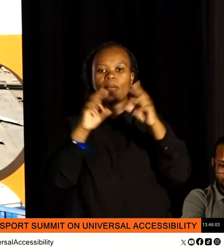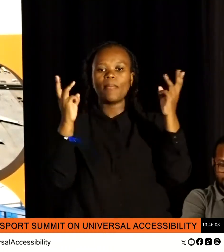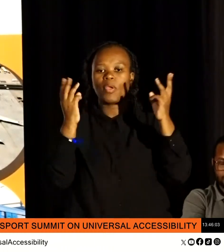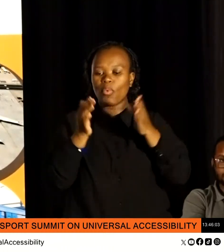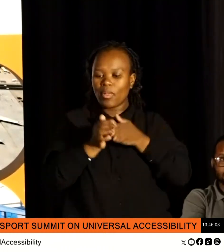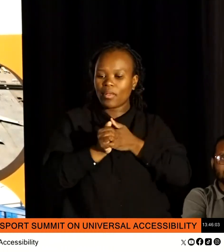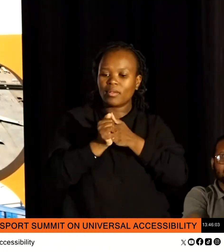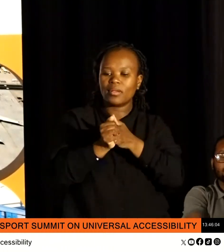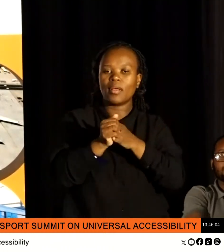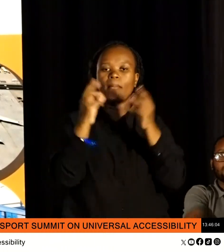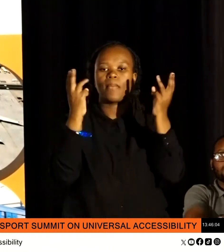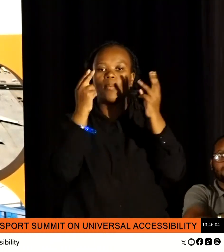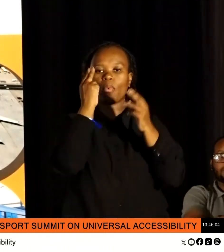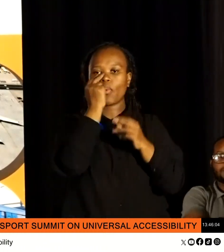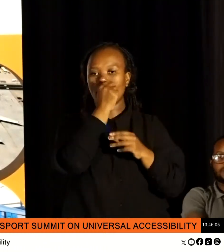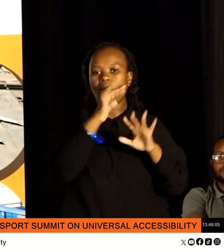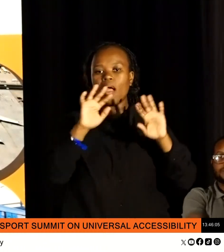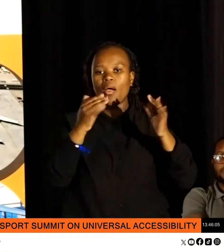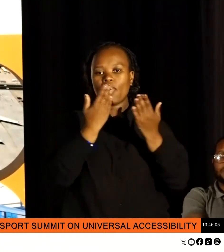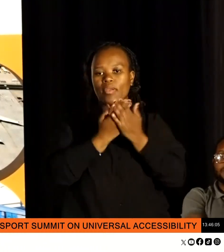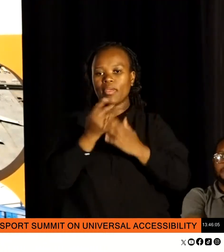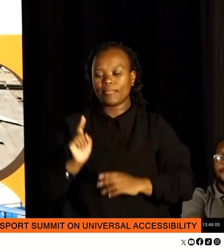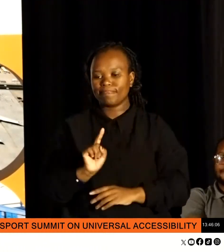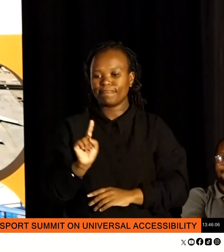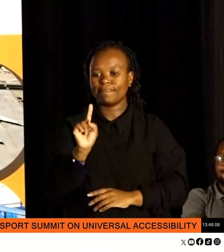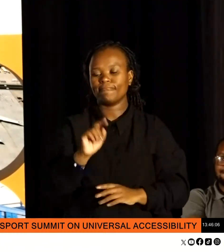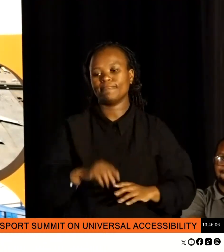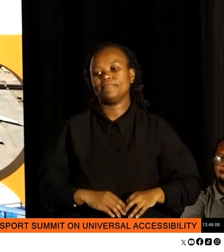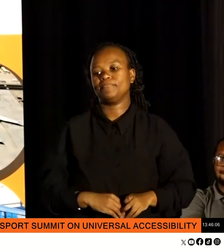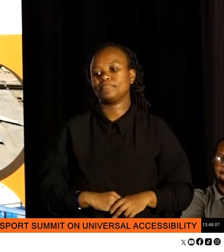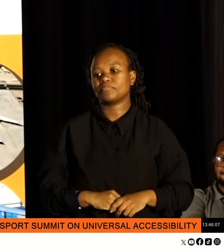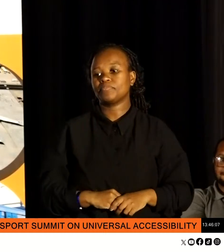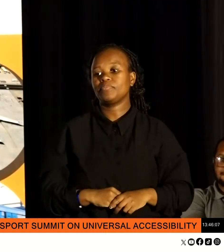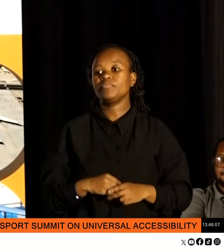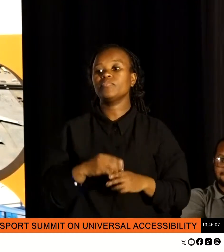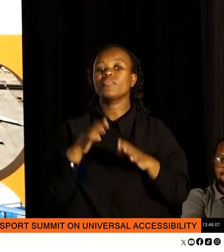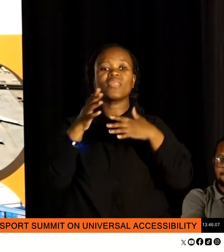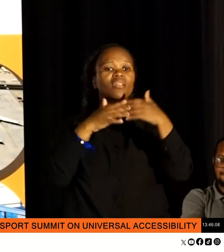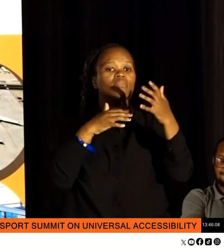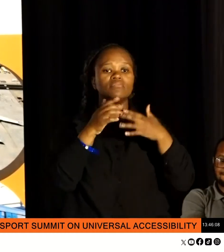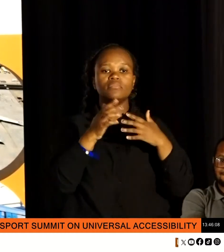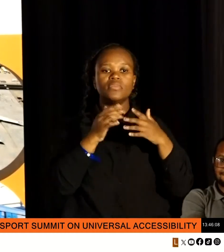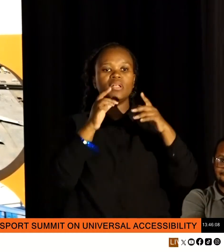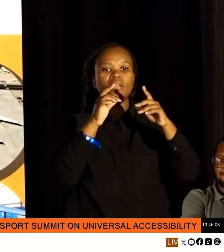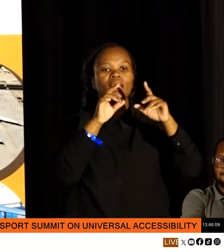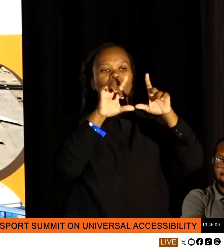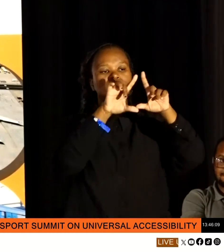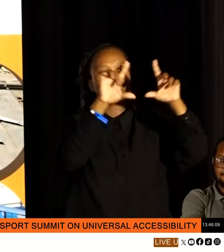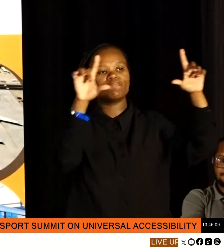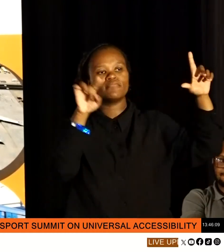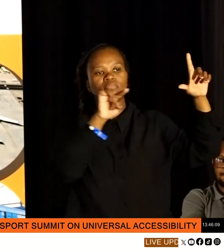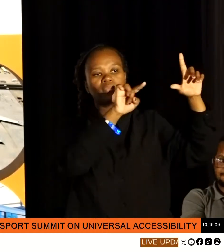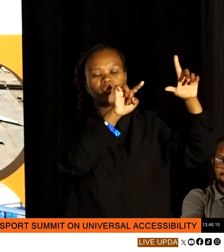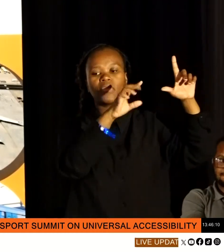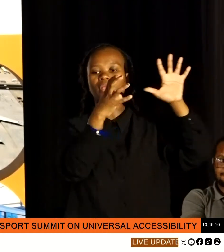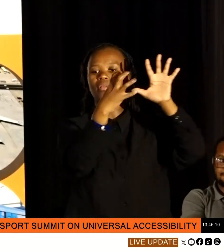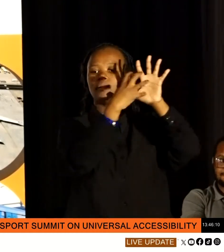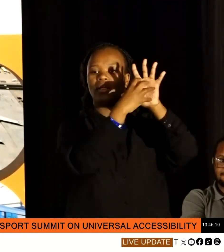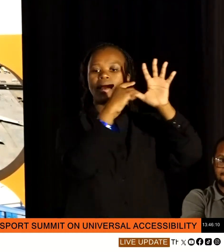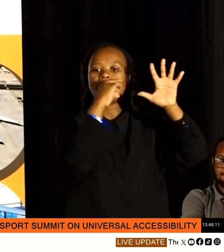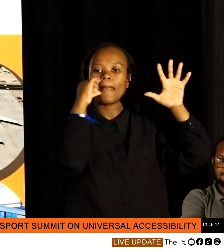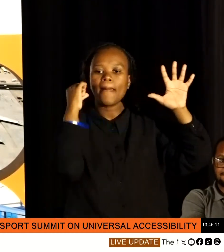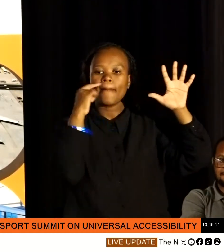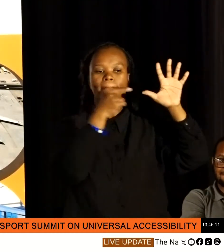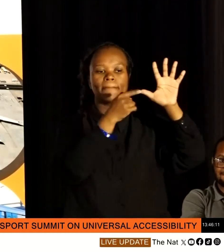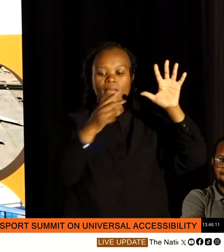to navigate their journey. Conversely, LED signs displaying the station's name are prominently visible